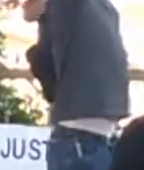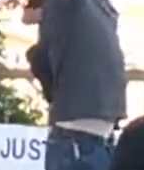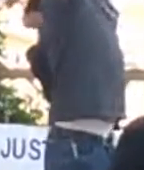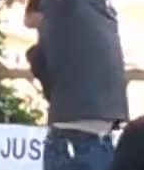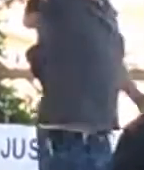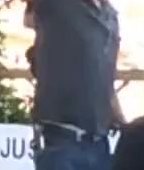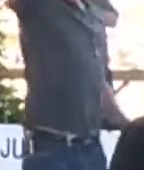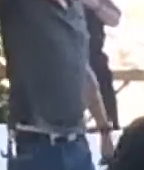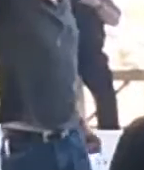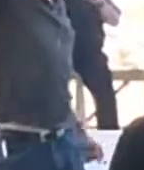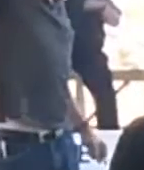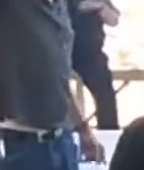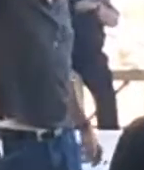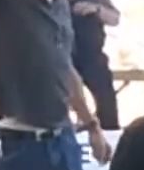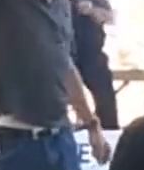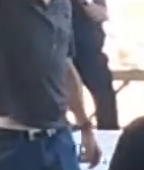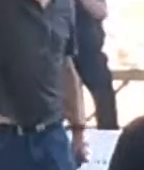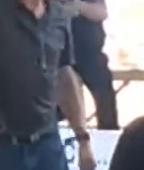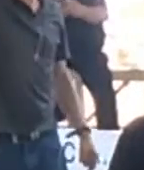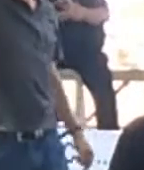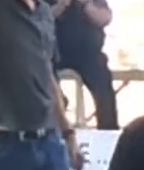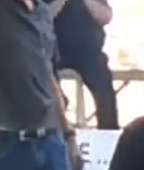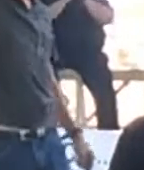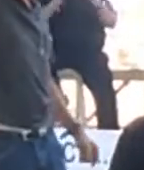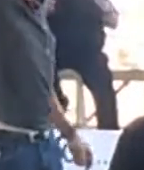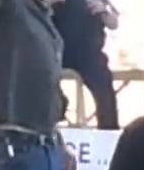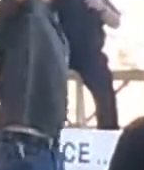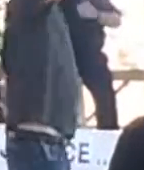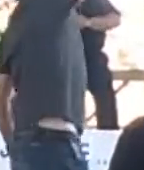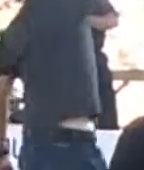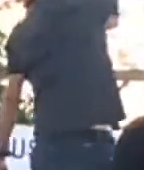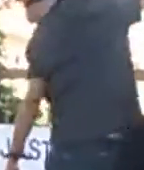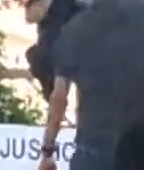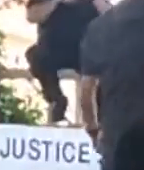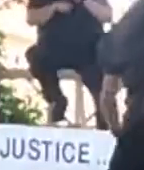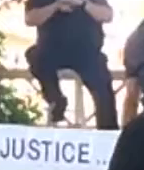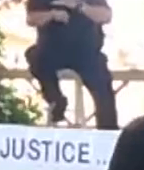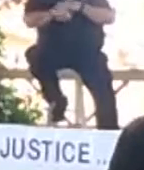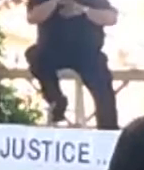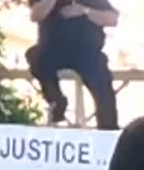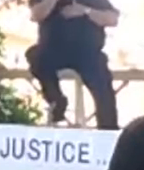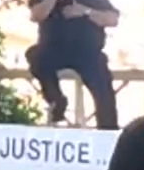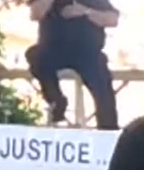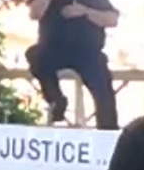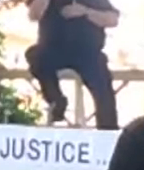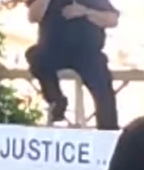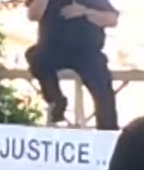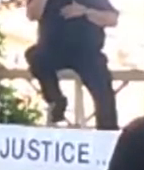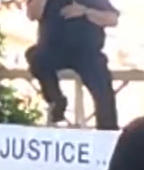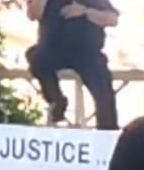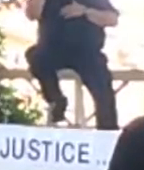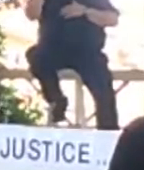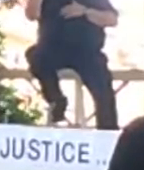flag. I can be arrested without fear of being murdered. George Floyd